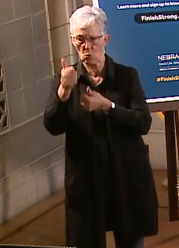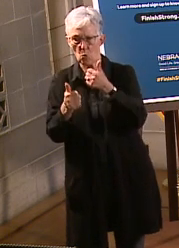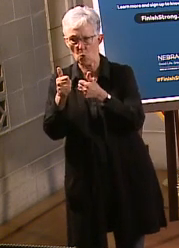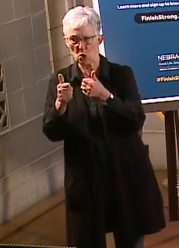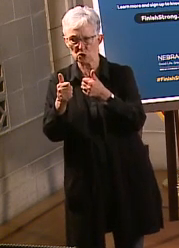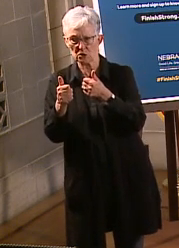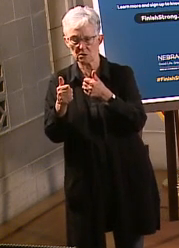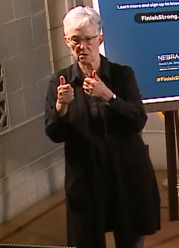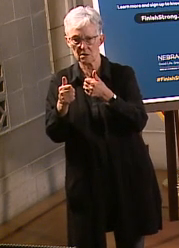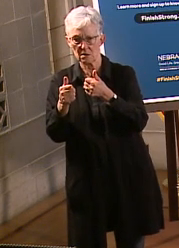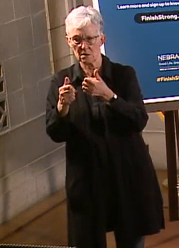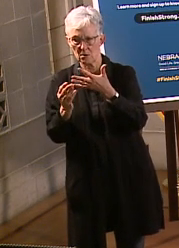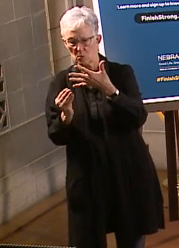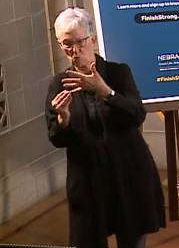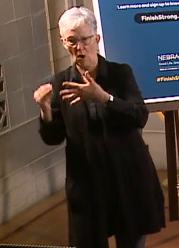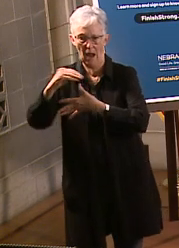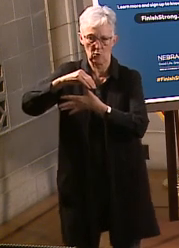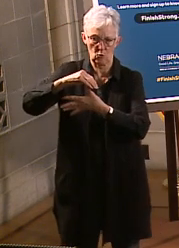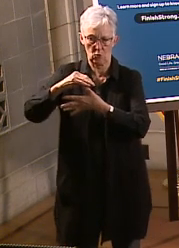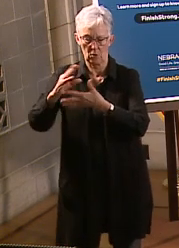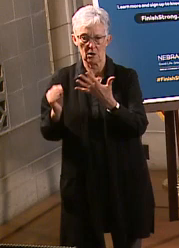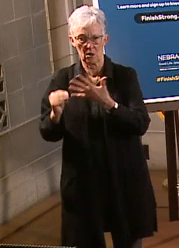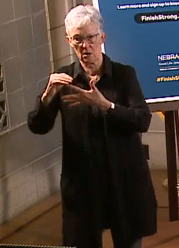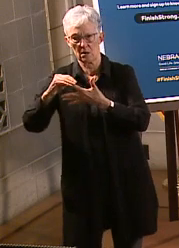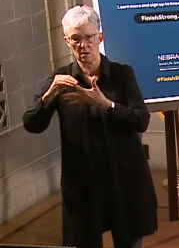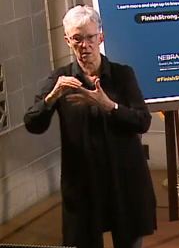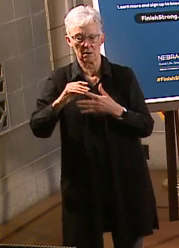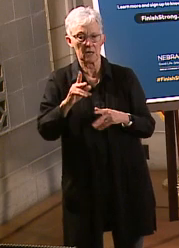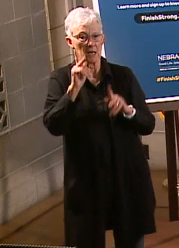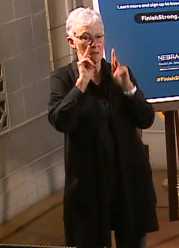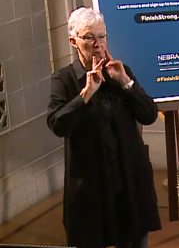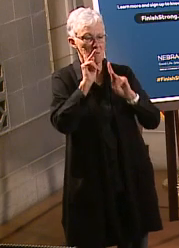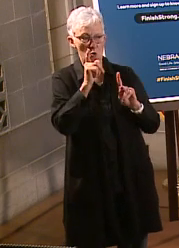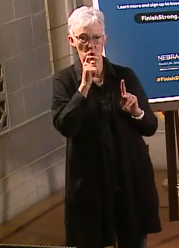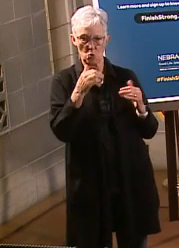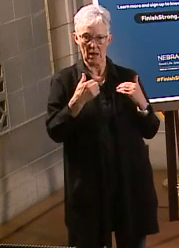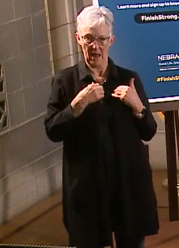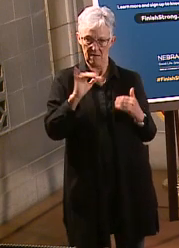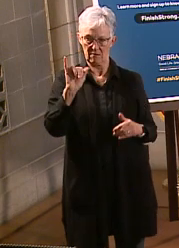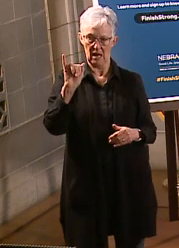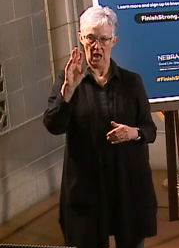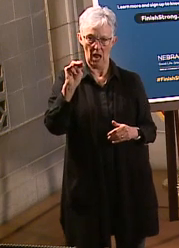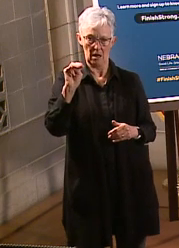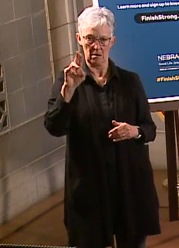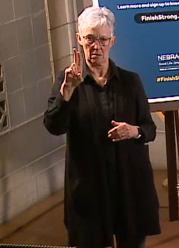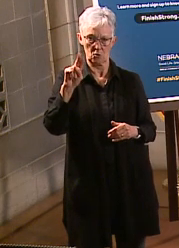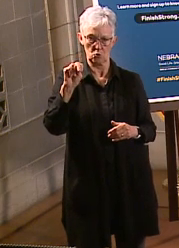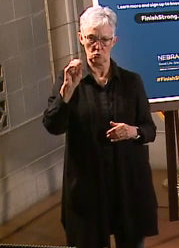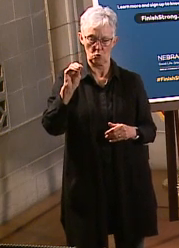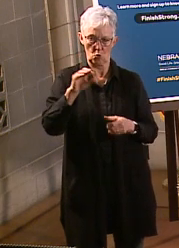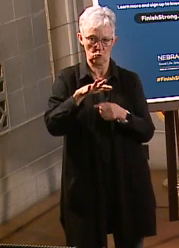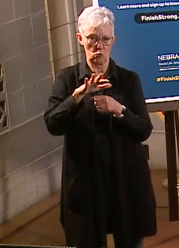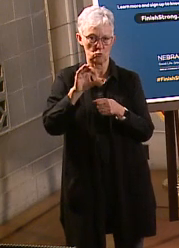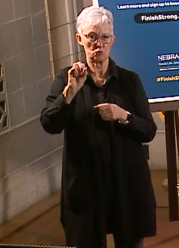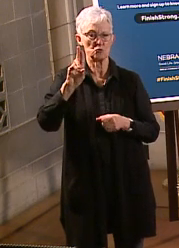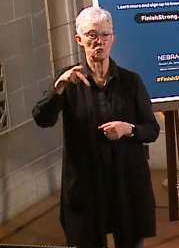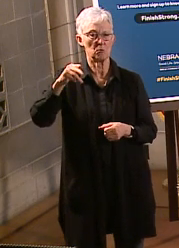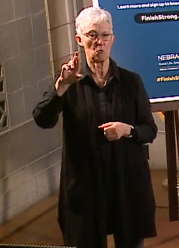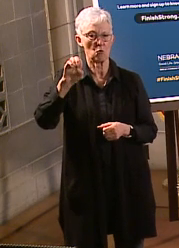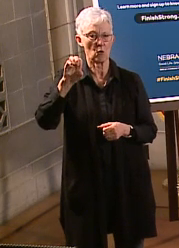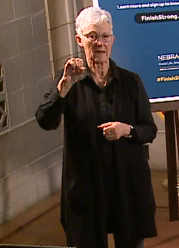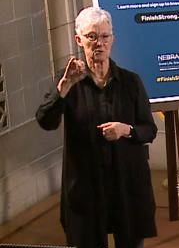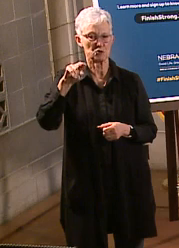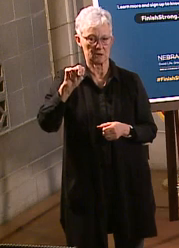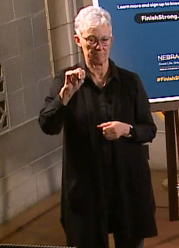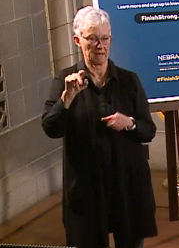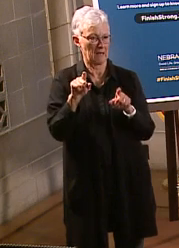our team, is that the main ones are people that are immunosuppressed. So the main comorbidities would be patients that might have cancer that are